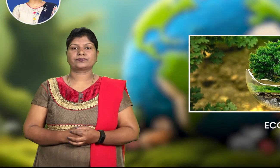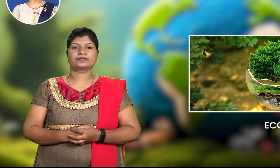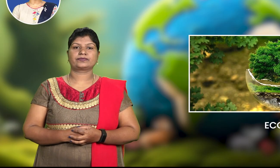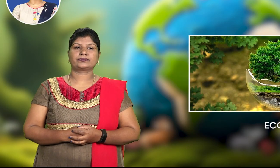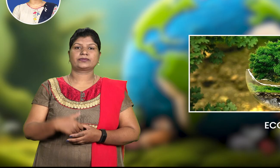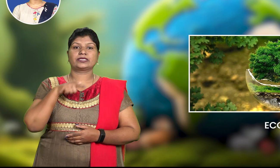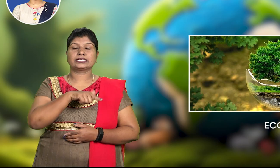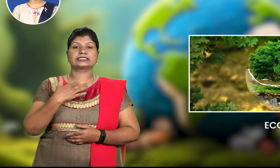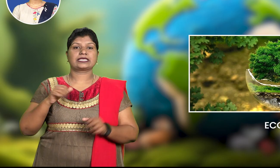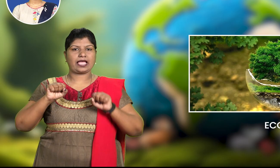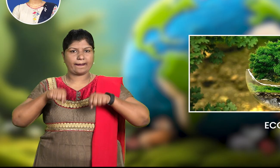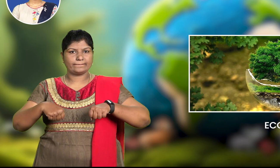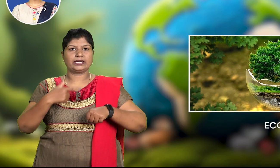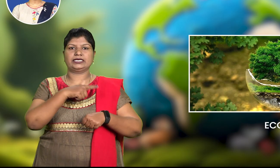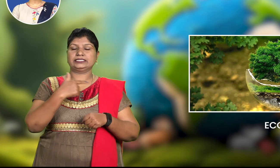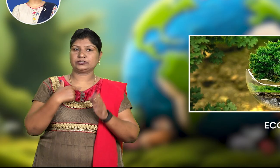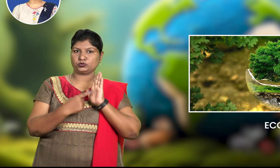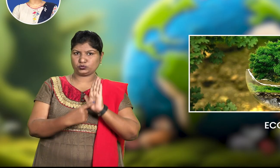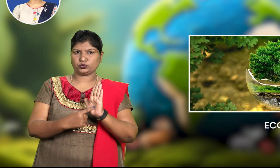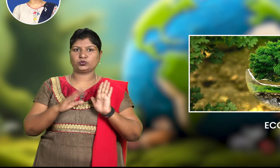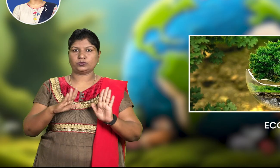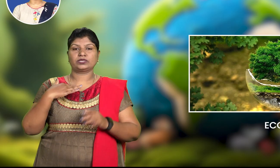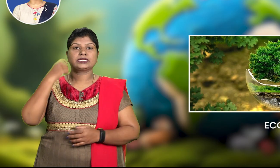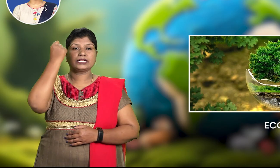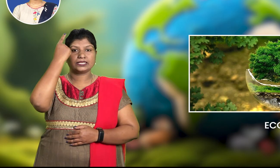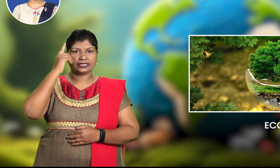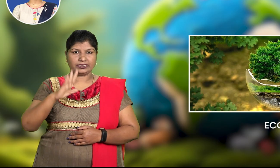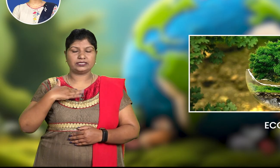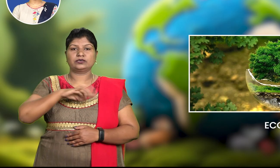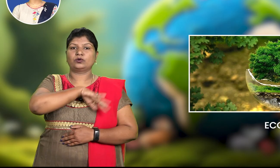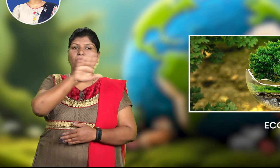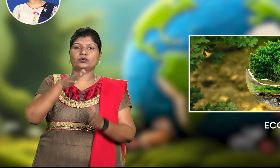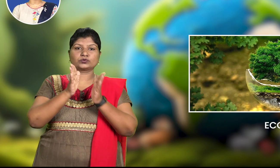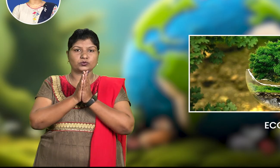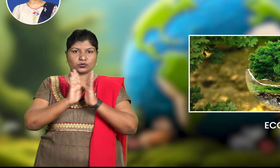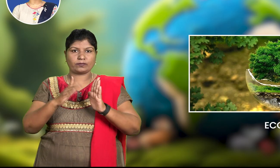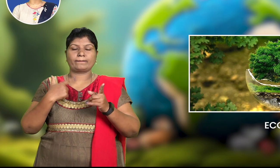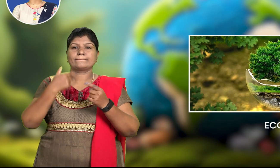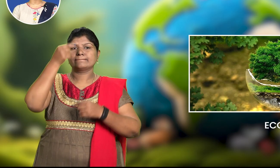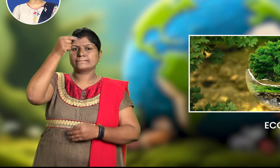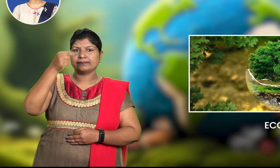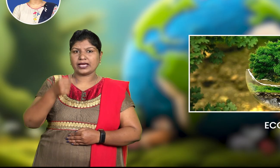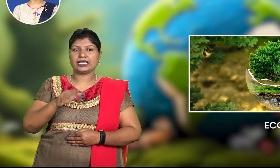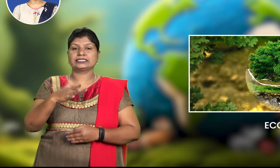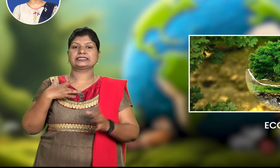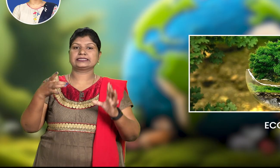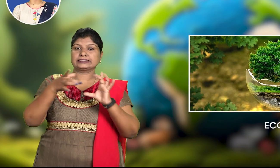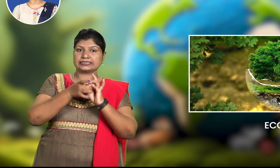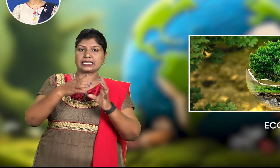which enable us to understand the totality and pattern of the relations